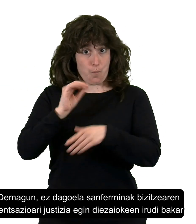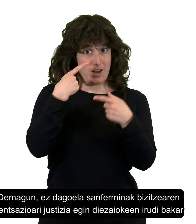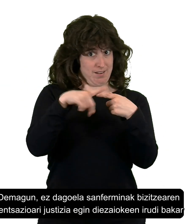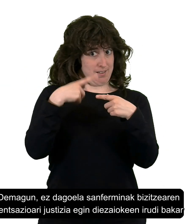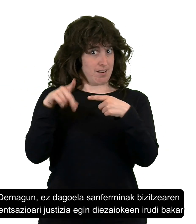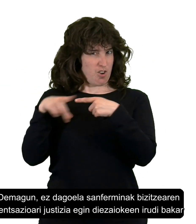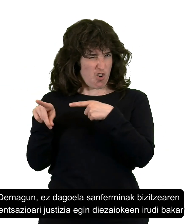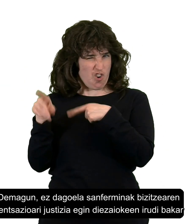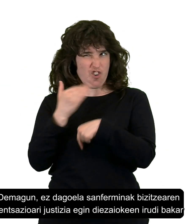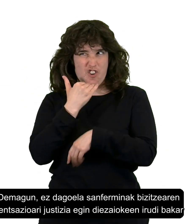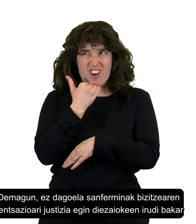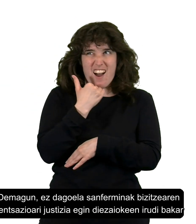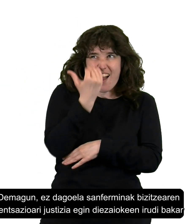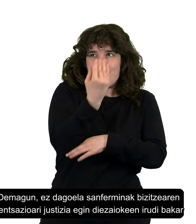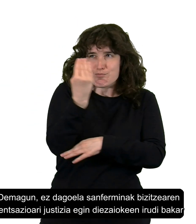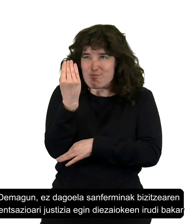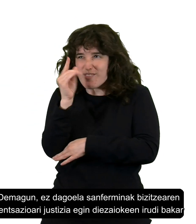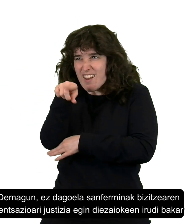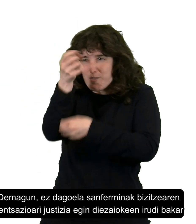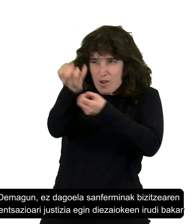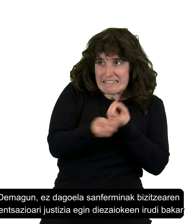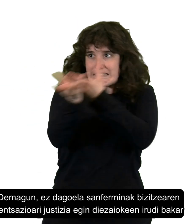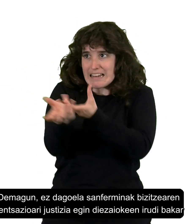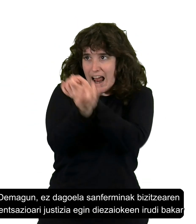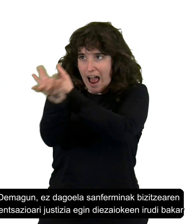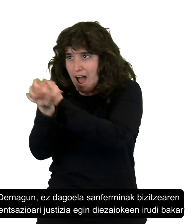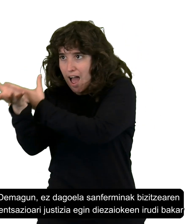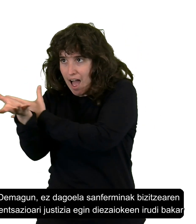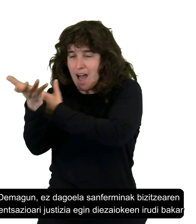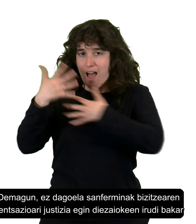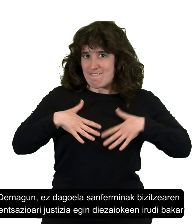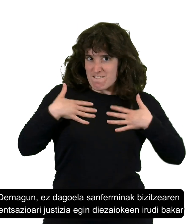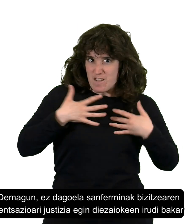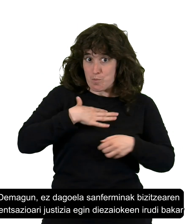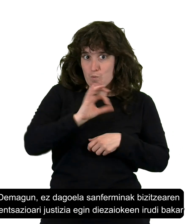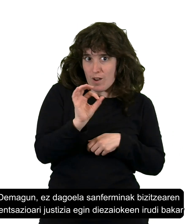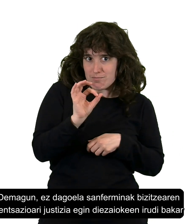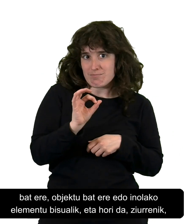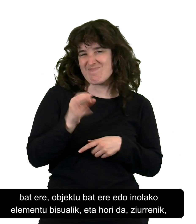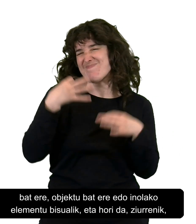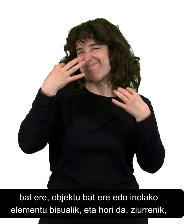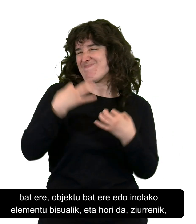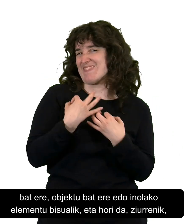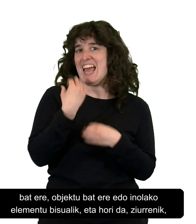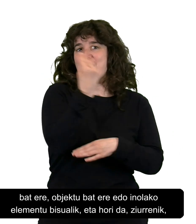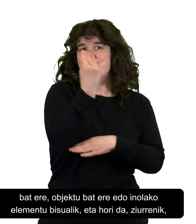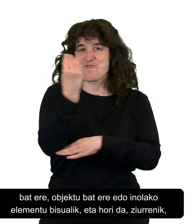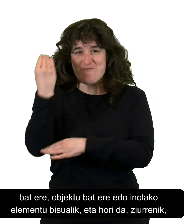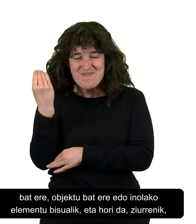ez dagoela Sanferminak bizitzearen sentsazioari justizia egin diezaiokeen irudi bakar bat ere. Objektu bat